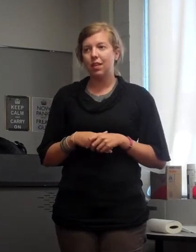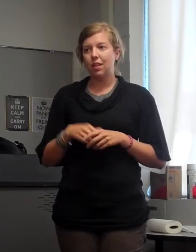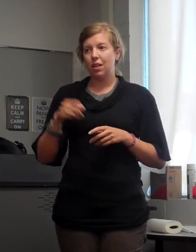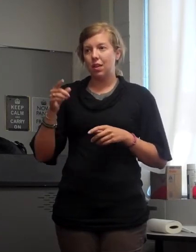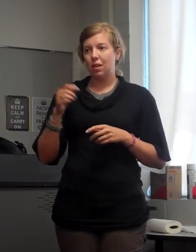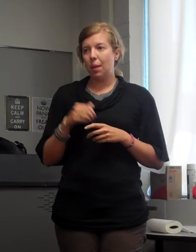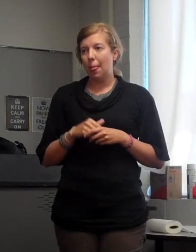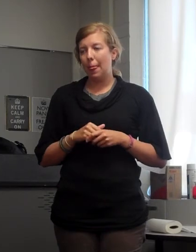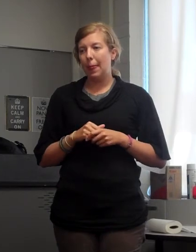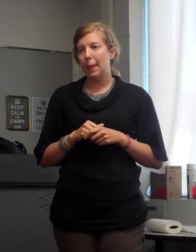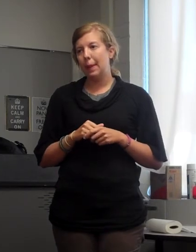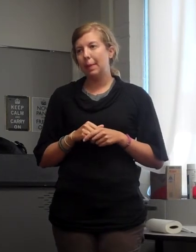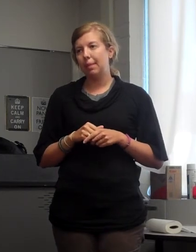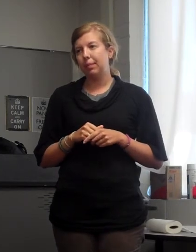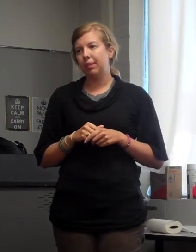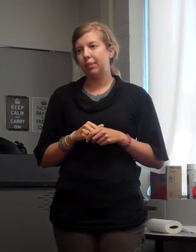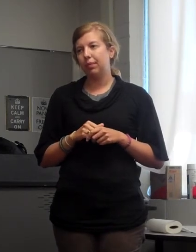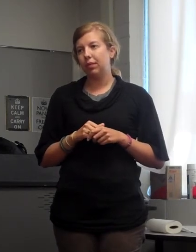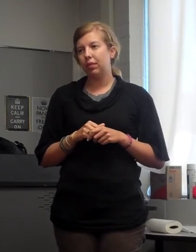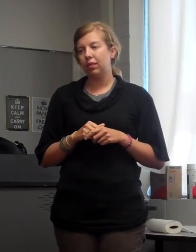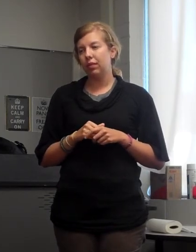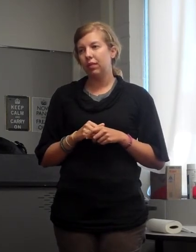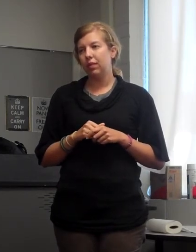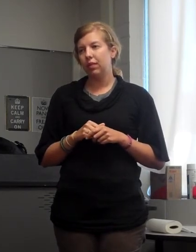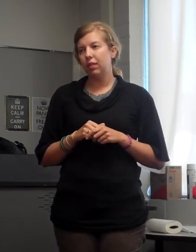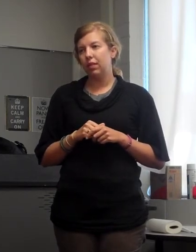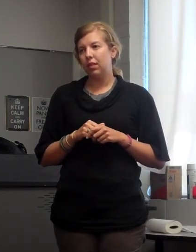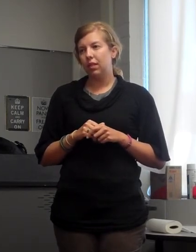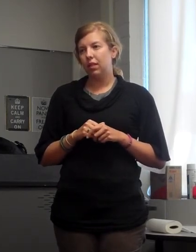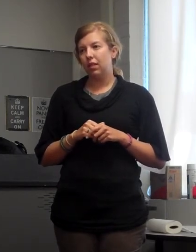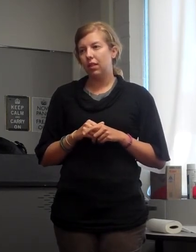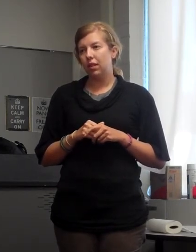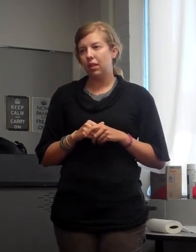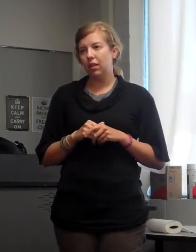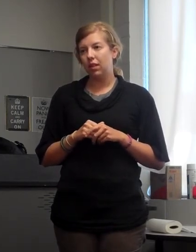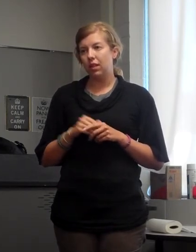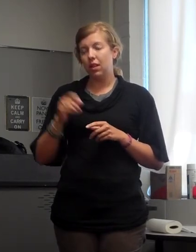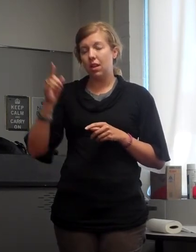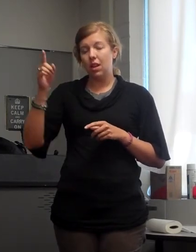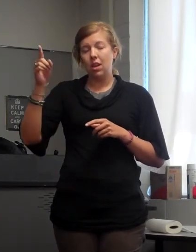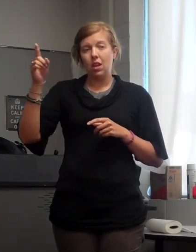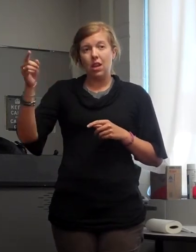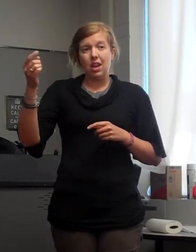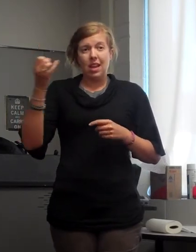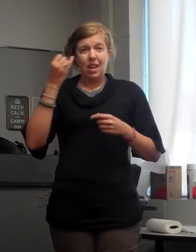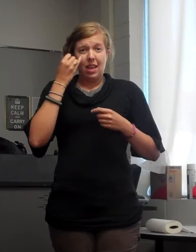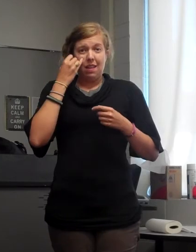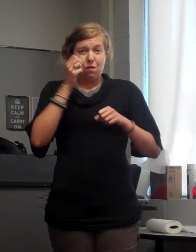what type of field you're in for work, but if you get bonuses or anything like that? All goes to debt.